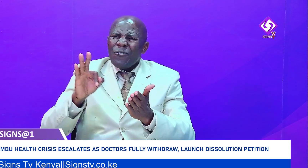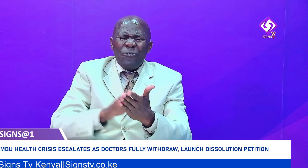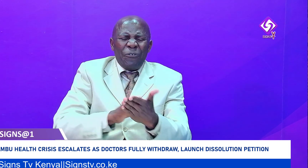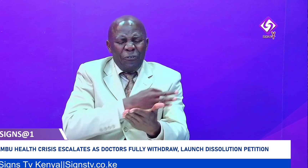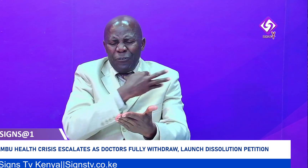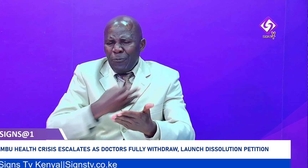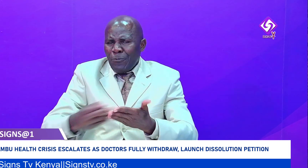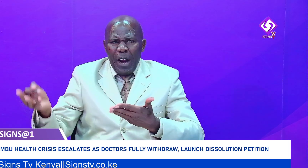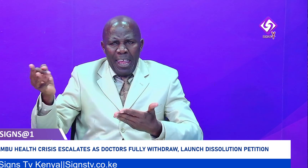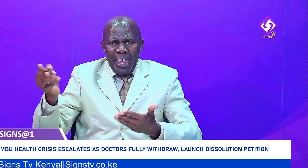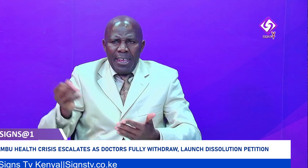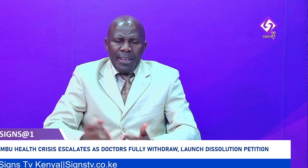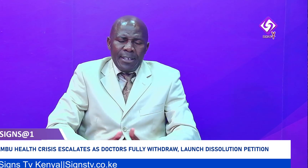failures.